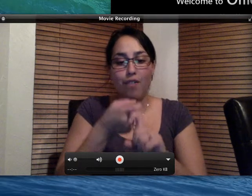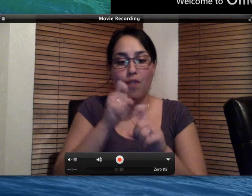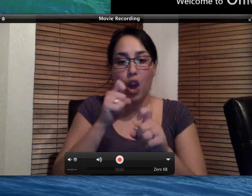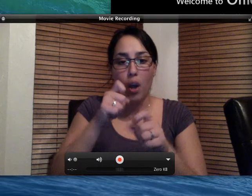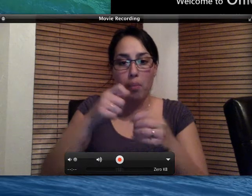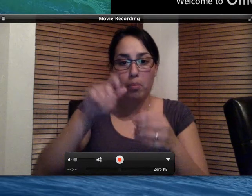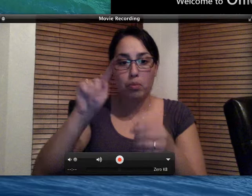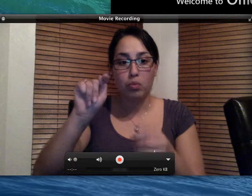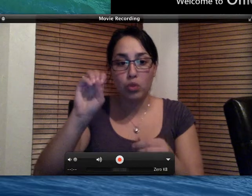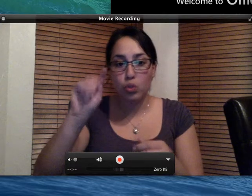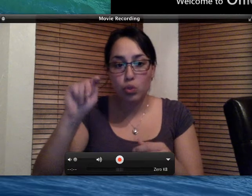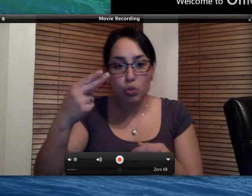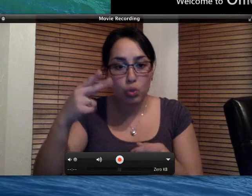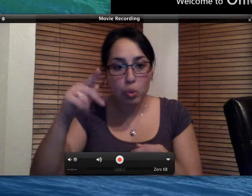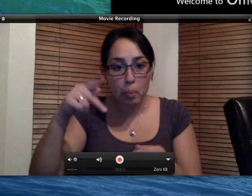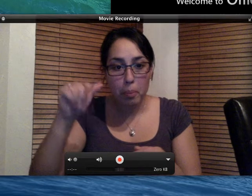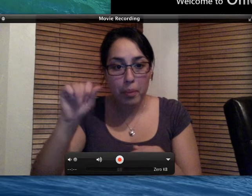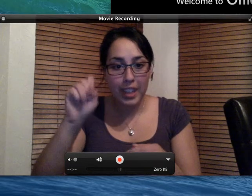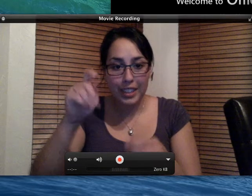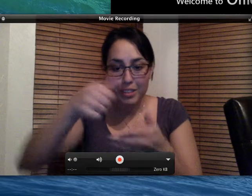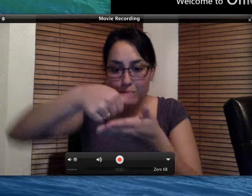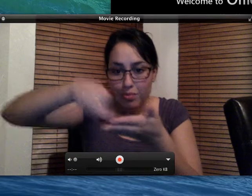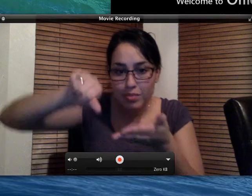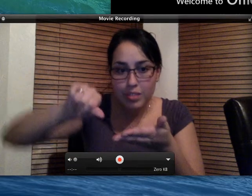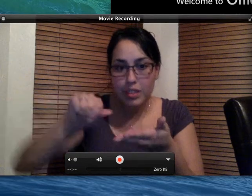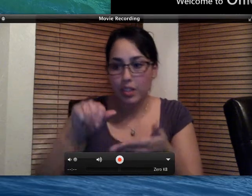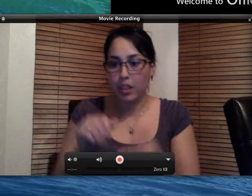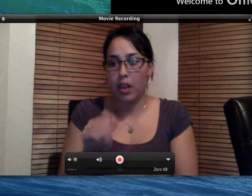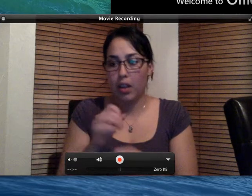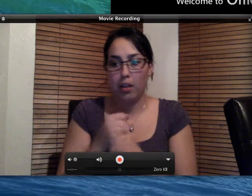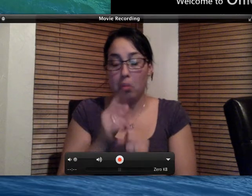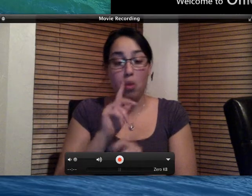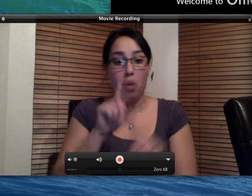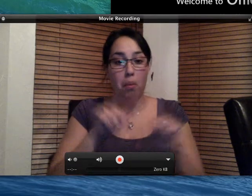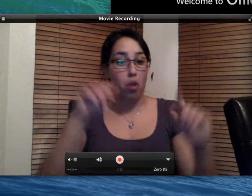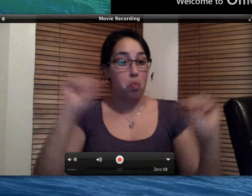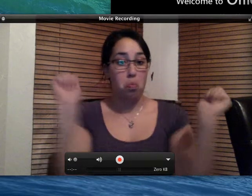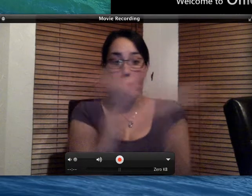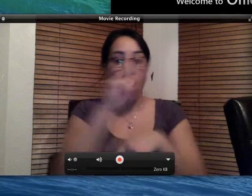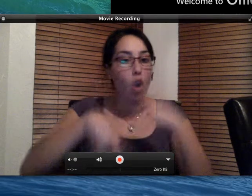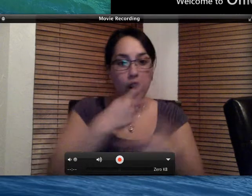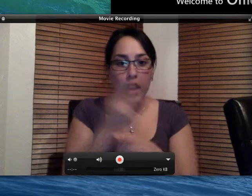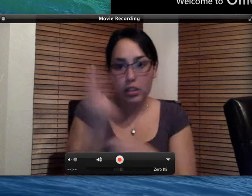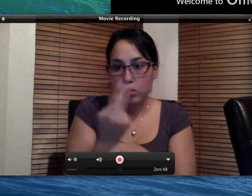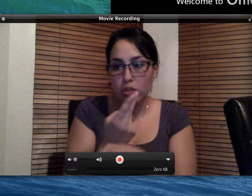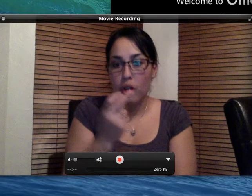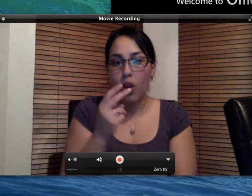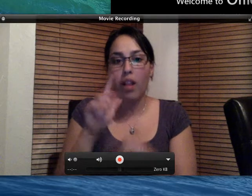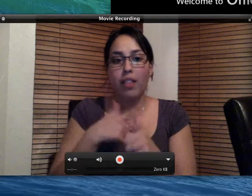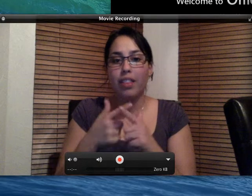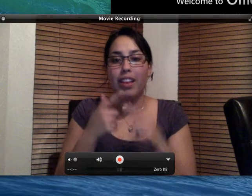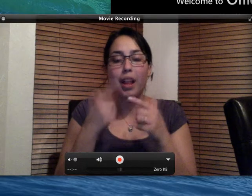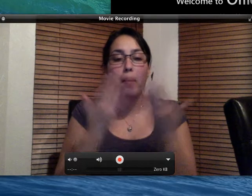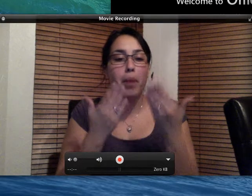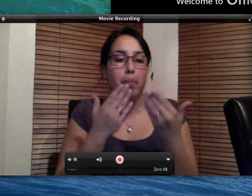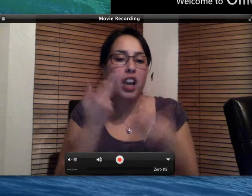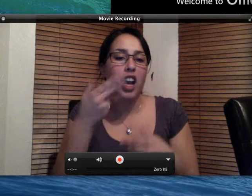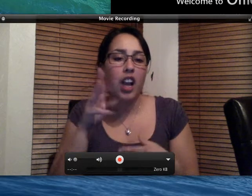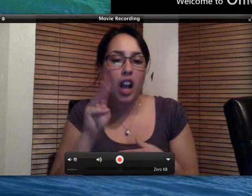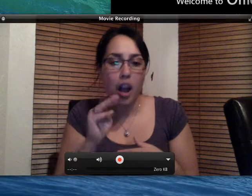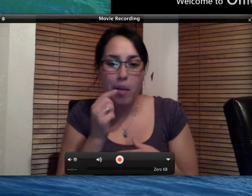any brand. They stimulated her gums with a toothpick to see if that was doing it. No, it was the